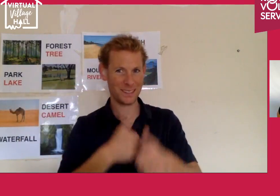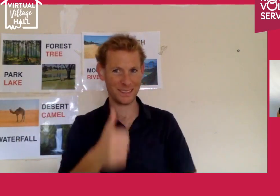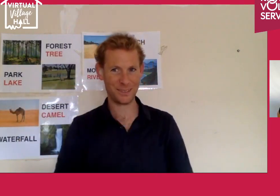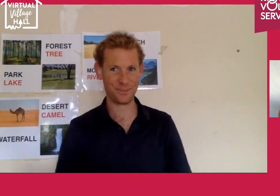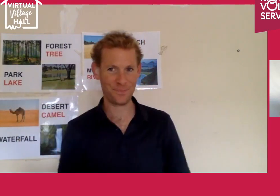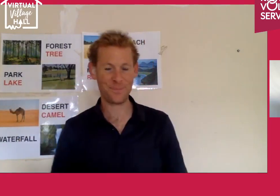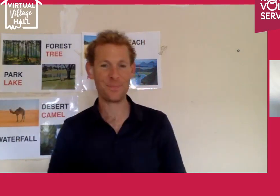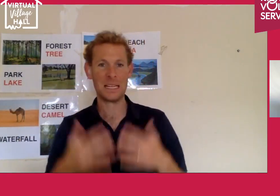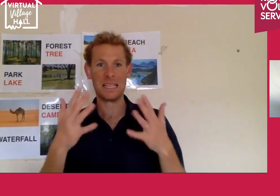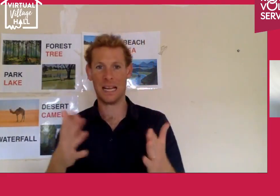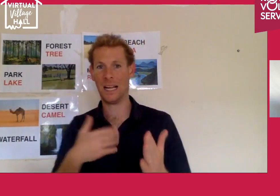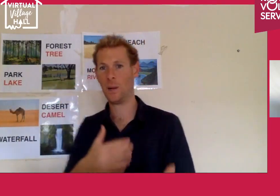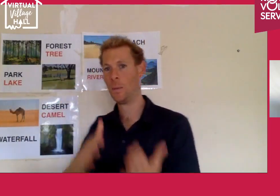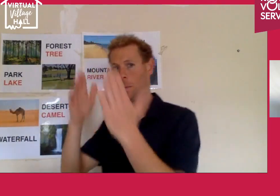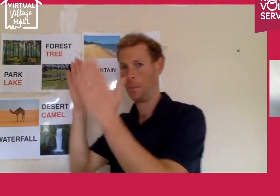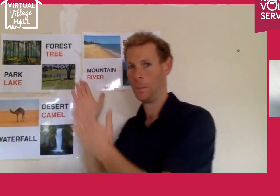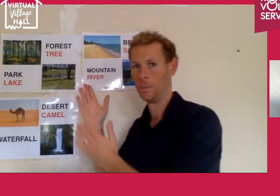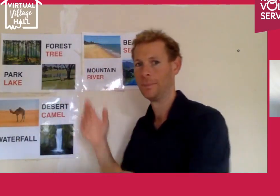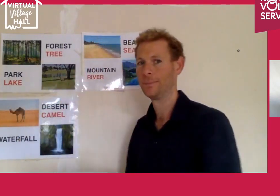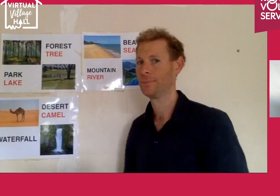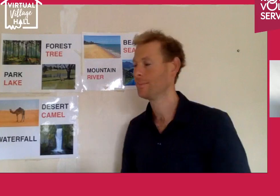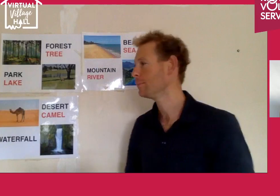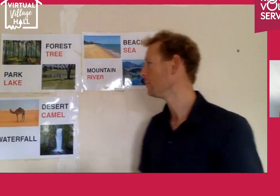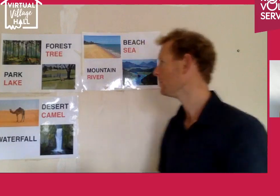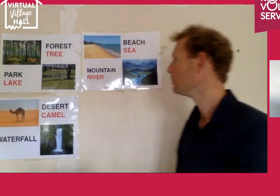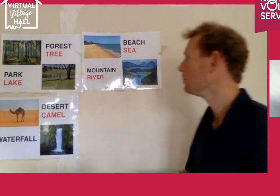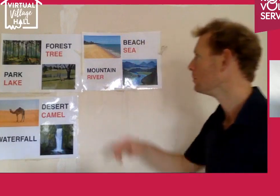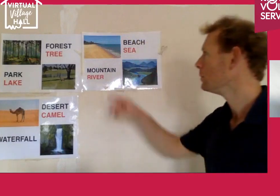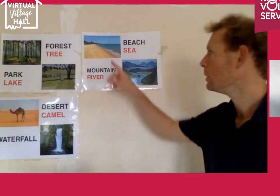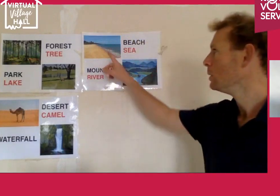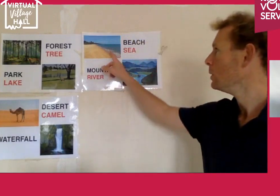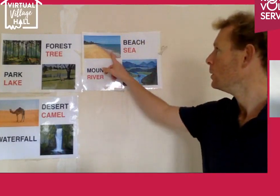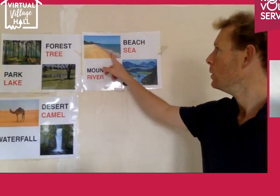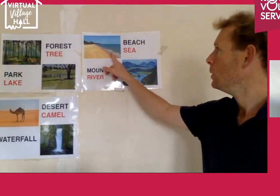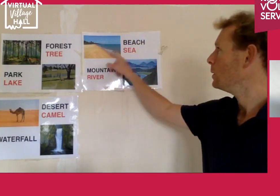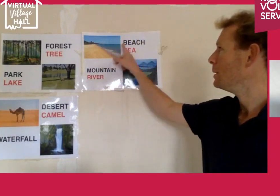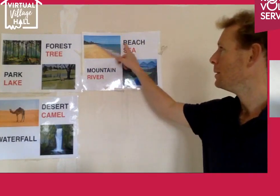Great. Well done. So now I'm going to move on to the next sheet.